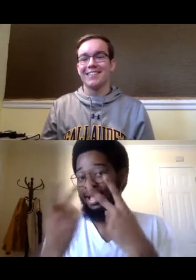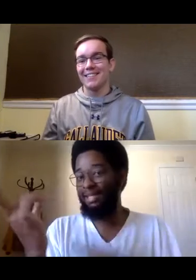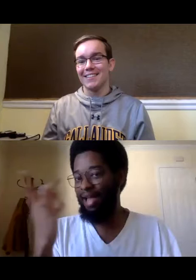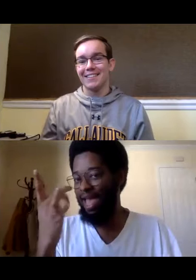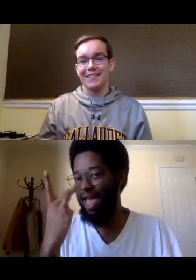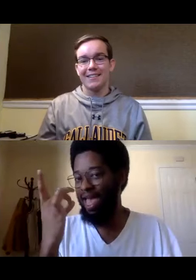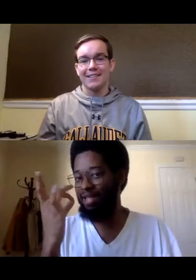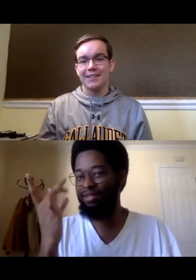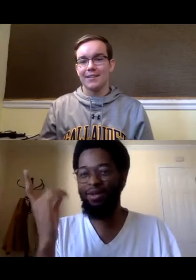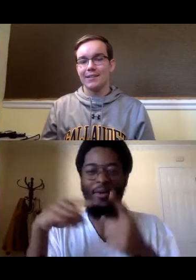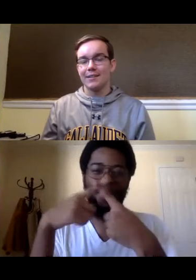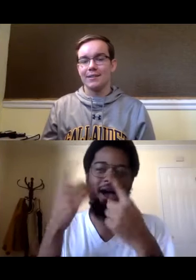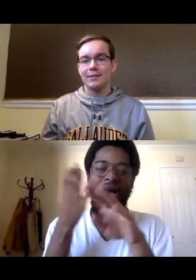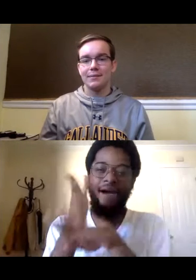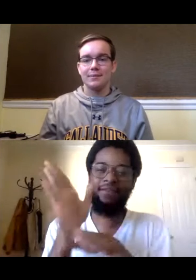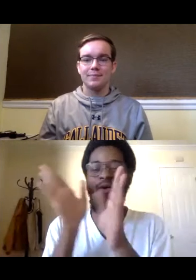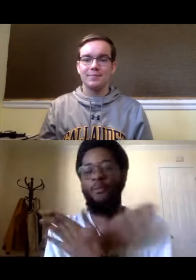Yeah, I prefer breakfast as well.